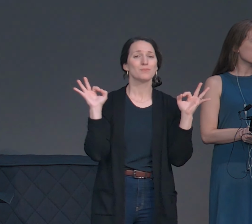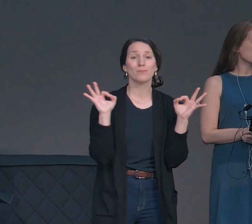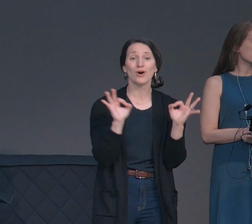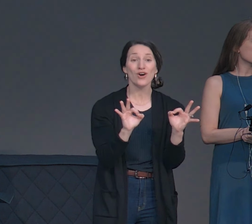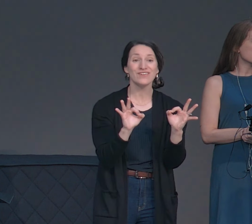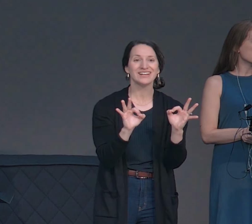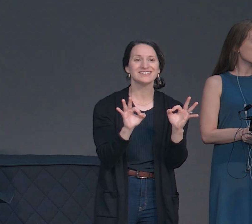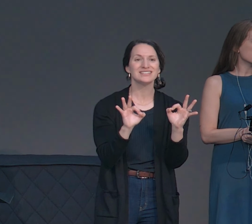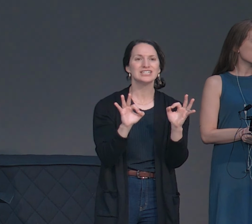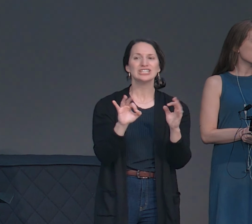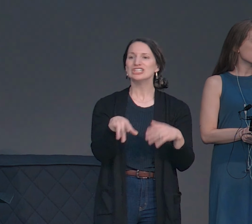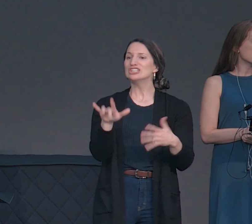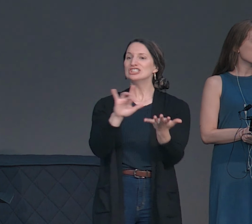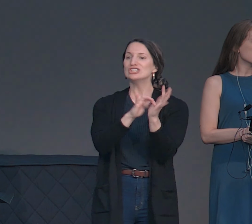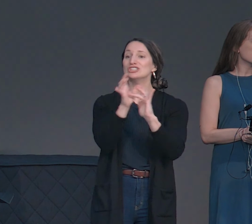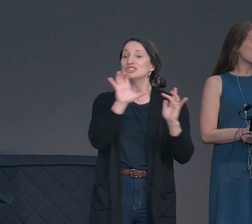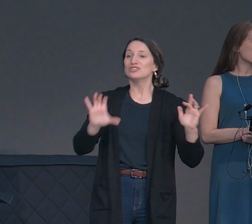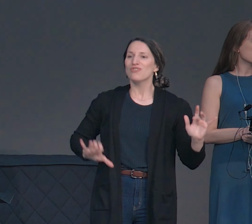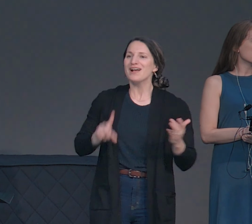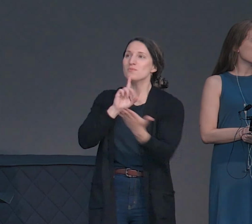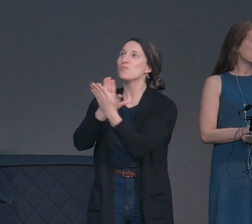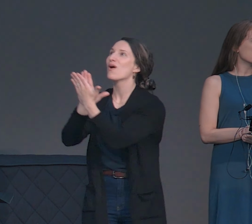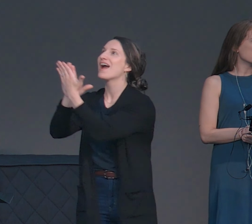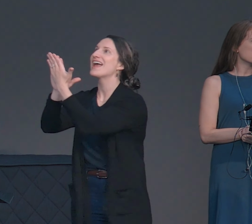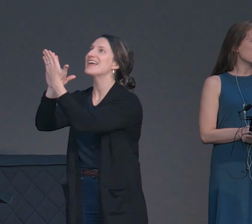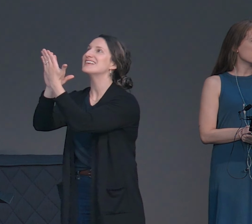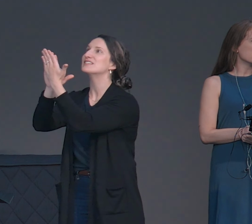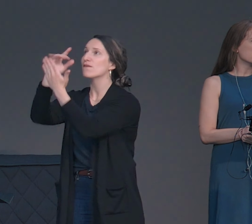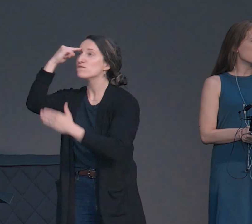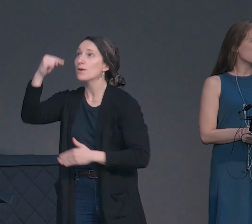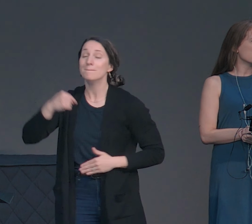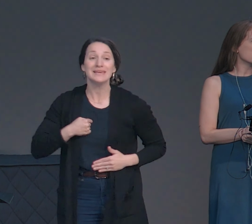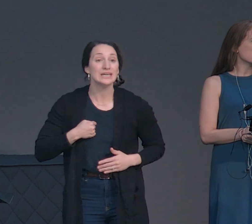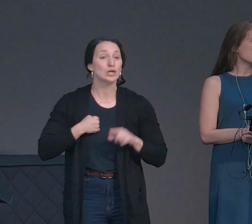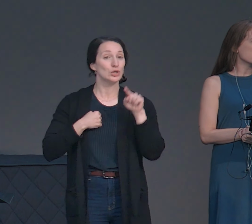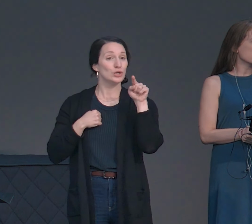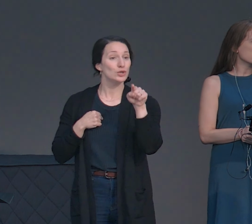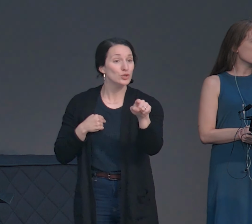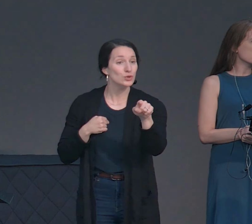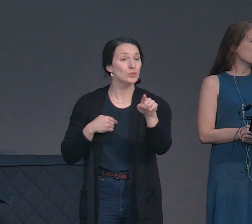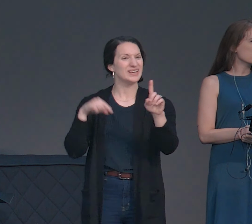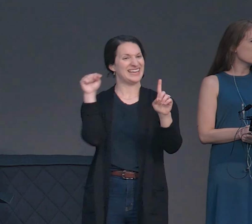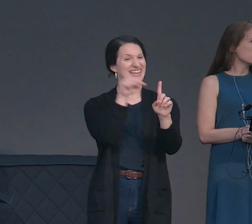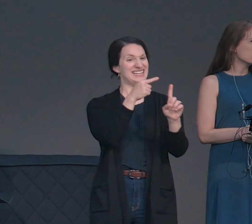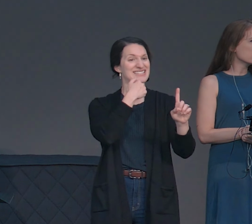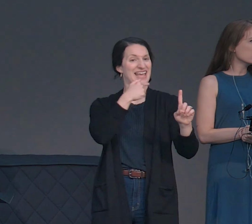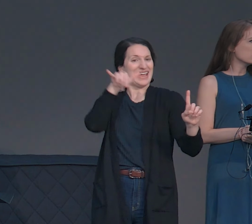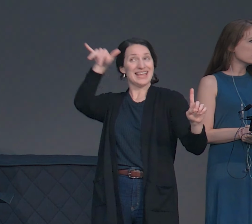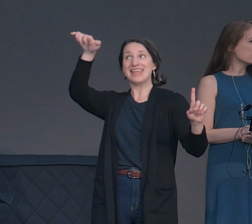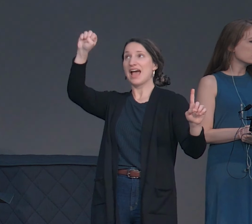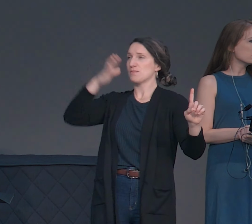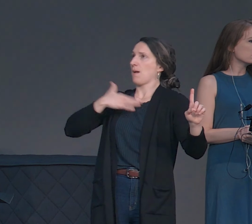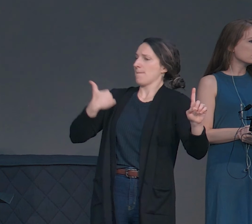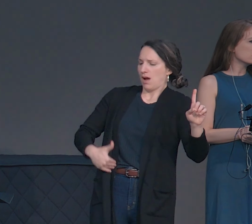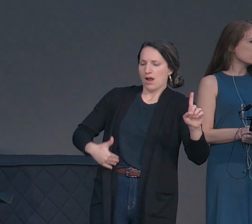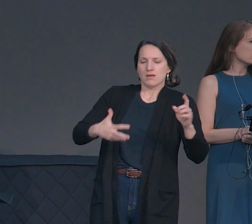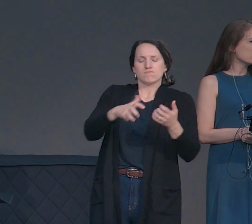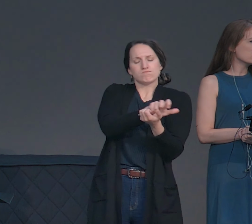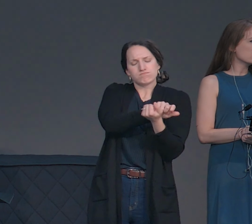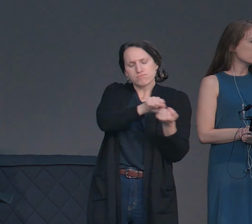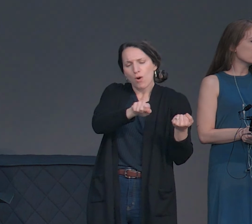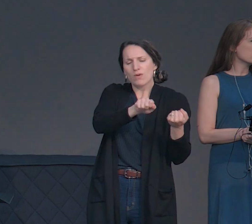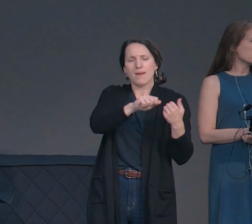Praise Jesus this morning that for your sake and mine, he said yes to his body being broken and his blood being